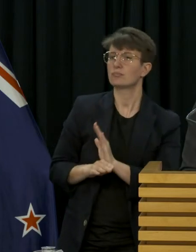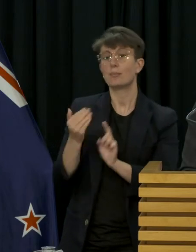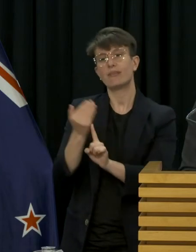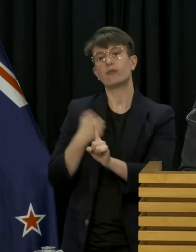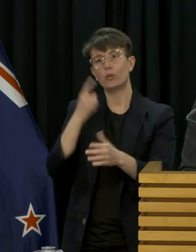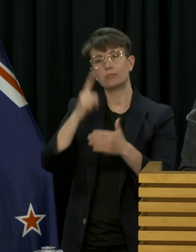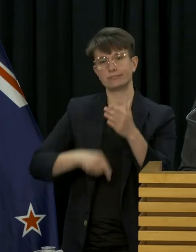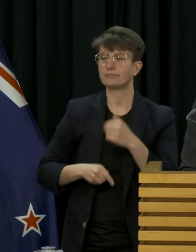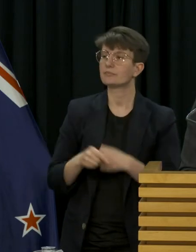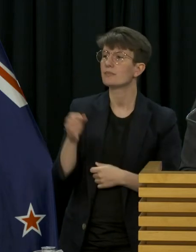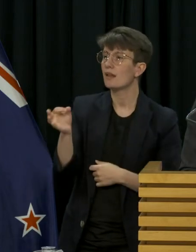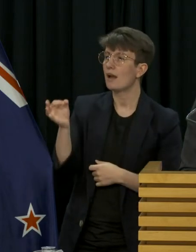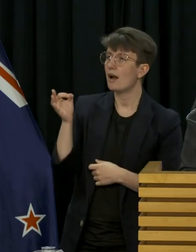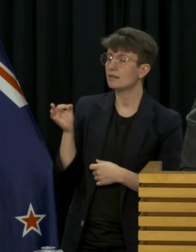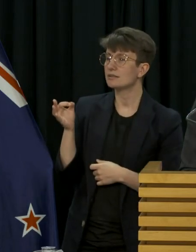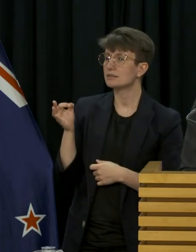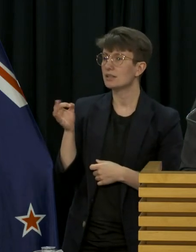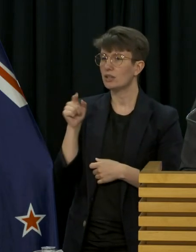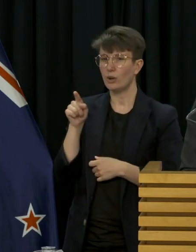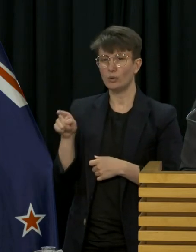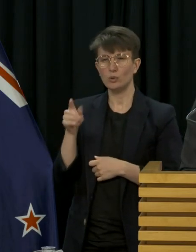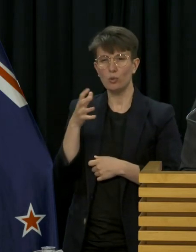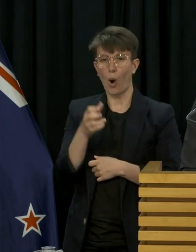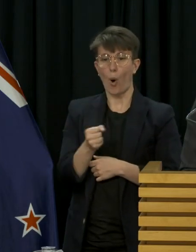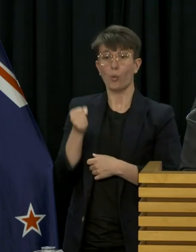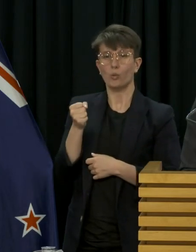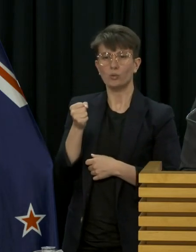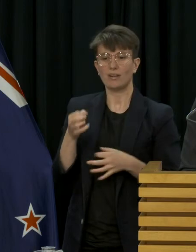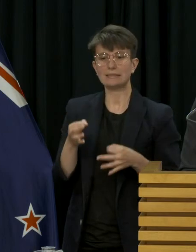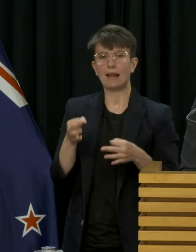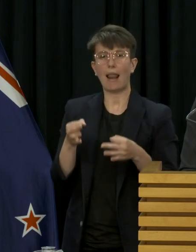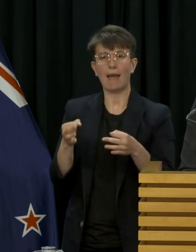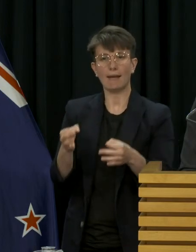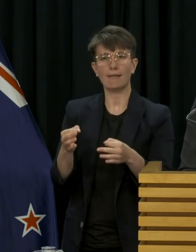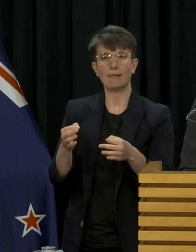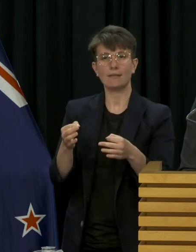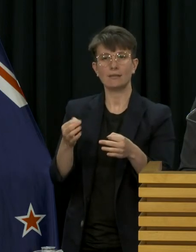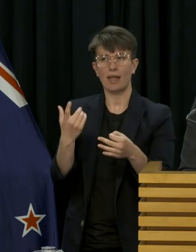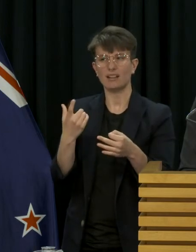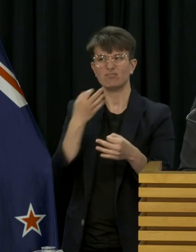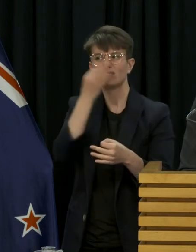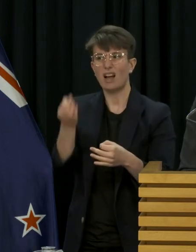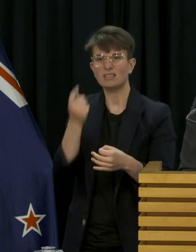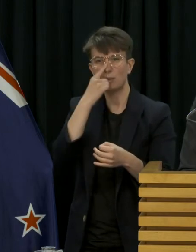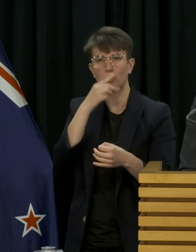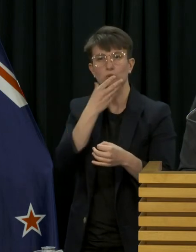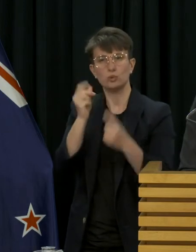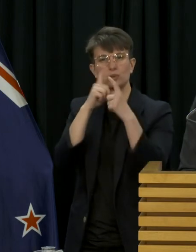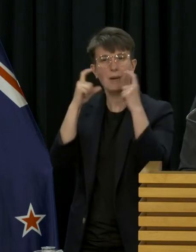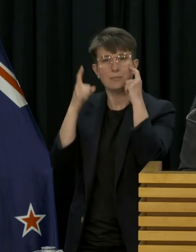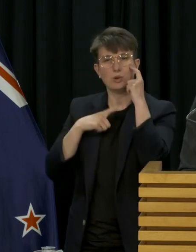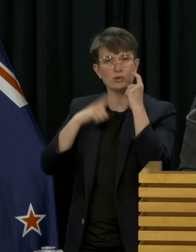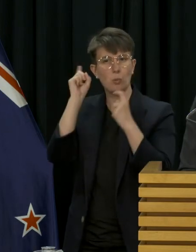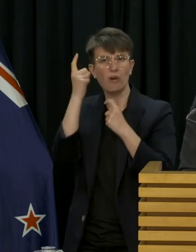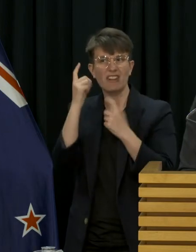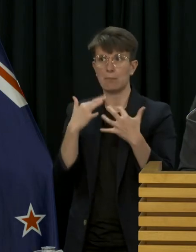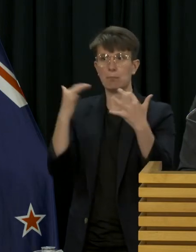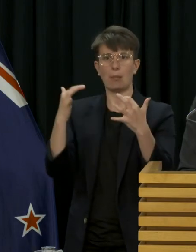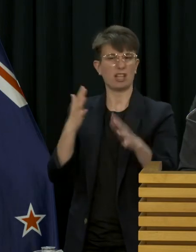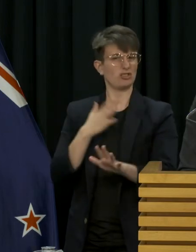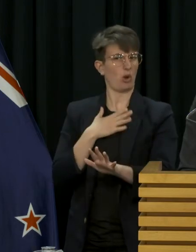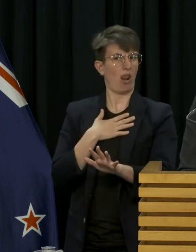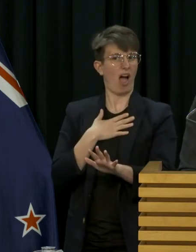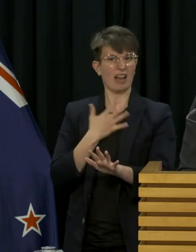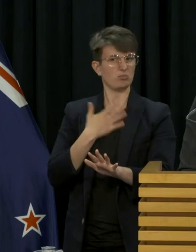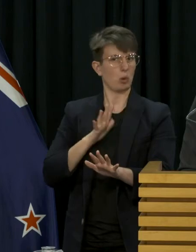move because you're concerned about a lack of public buy-in? No, not at all. And look, actually,